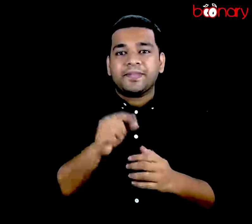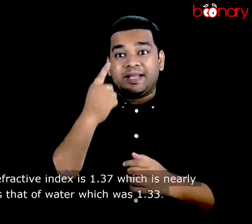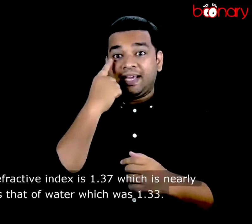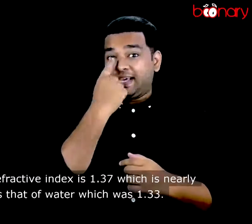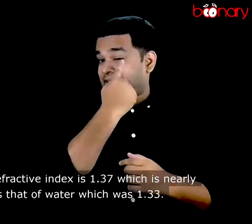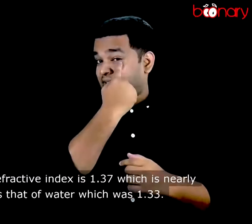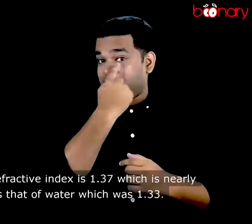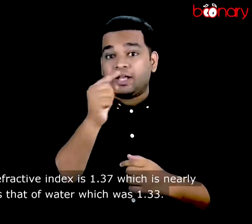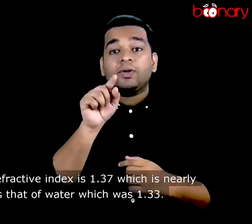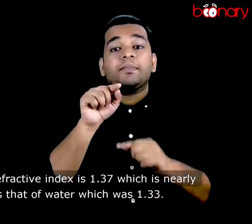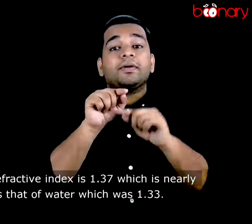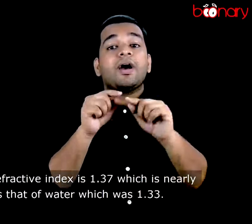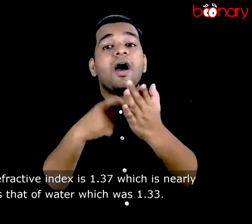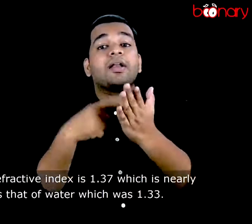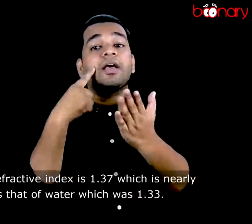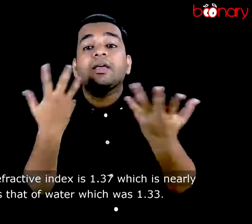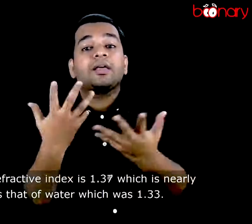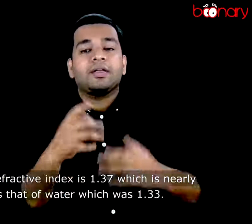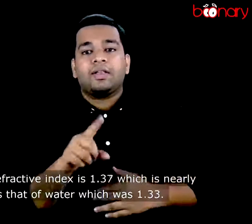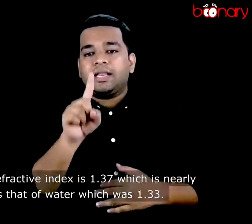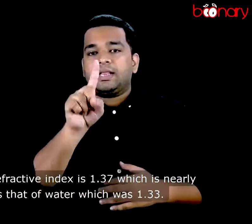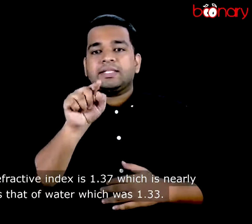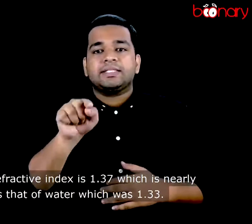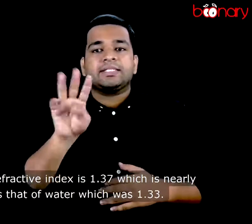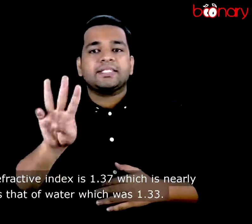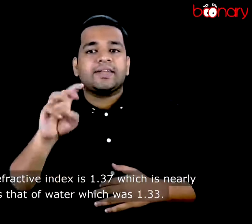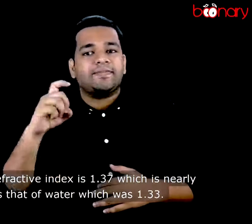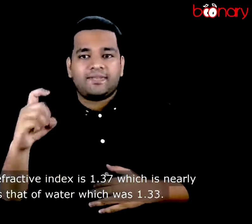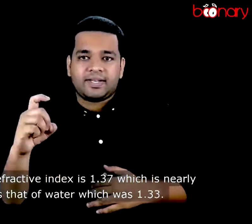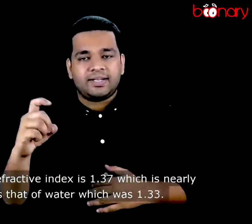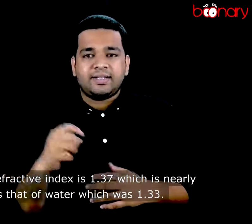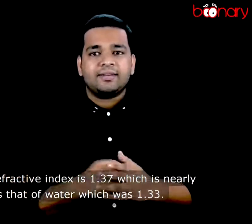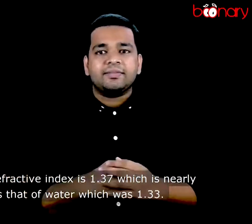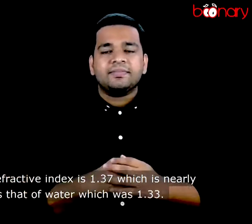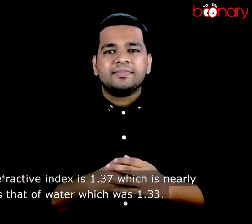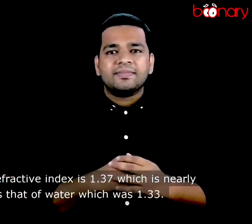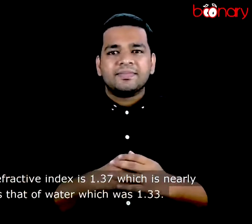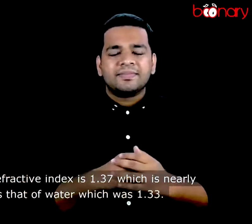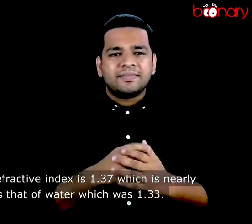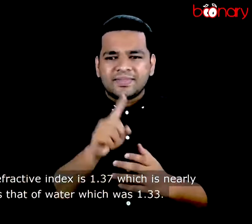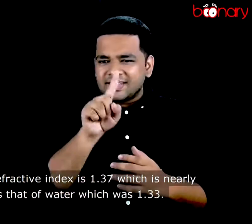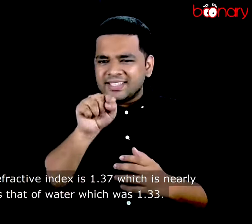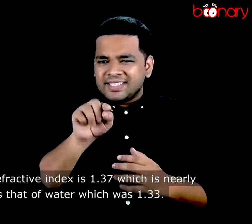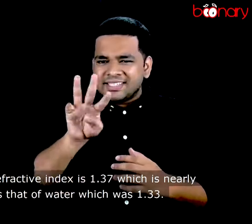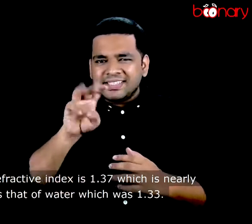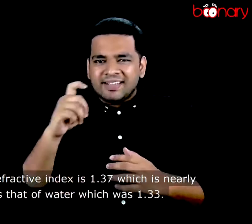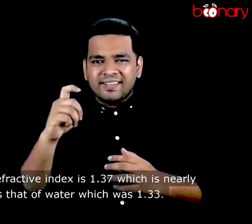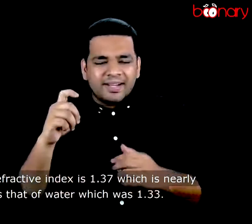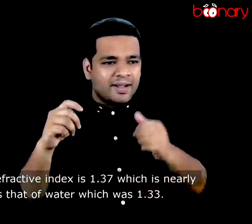Our human eye refractive index is 1.37, which is nearly the same as that